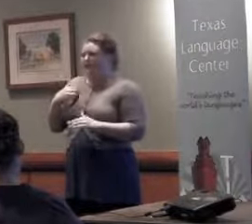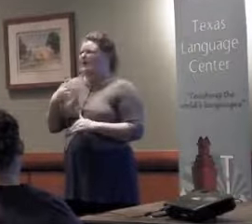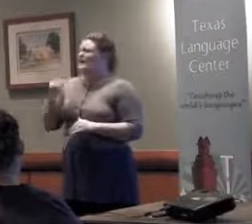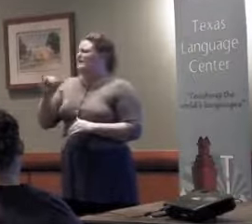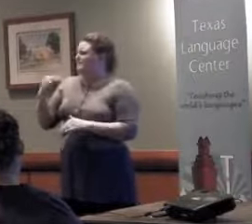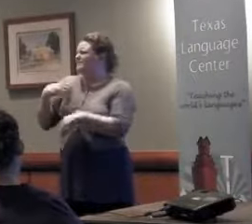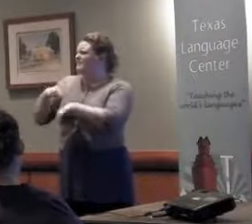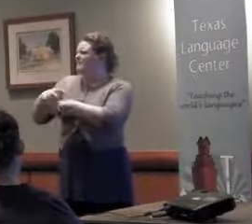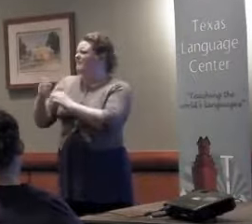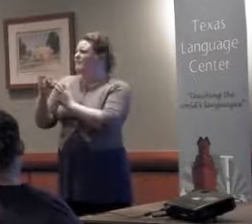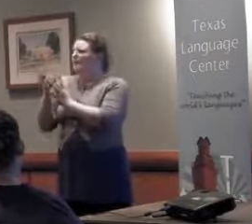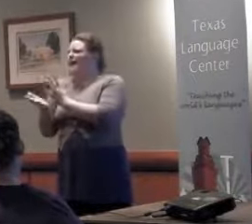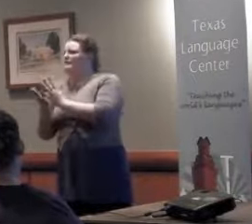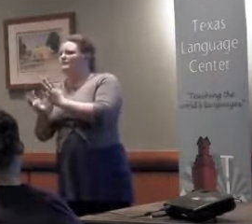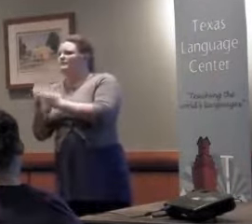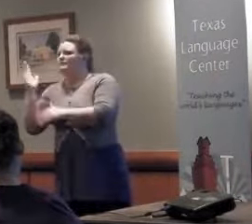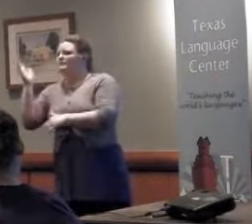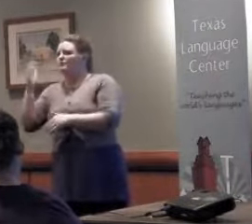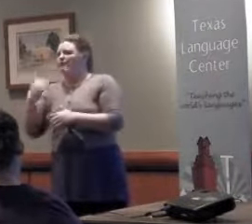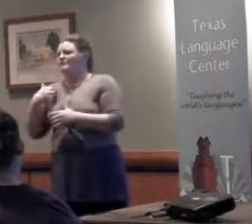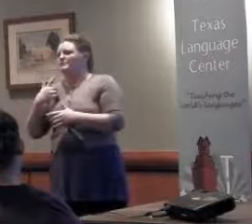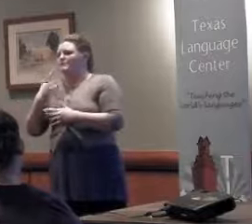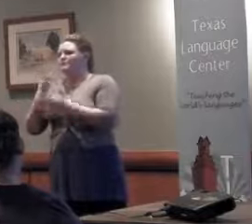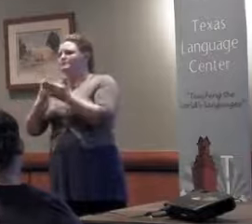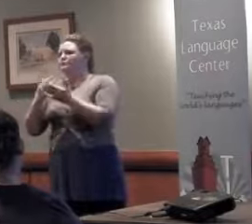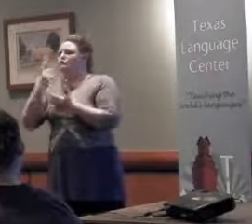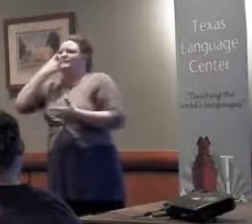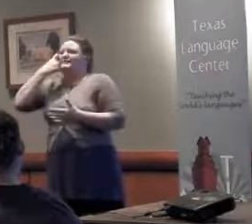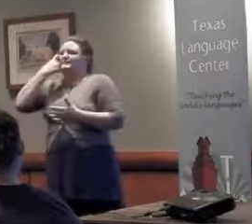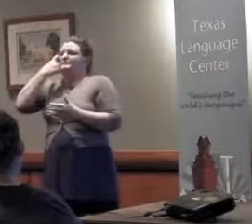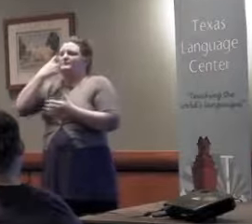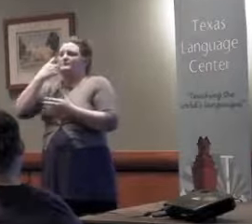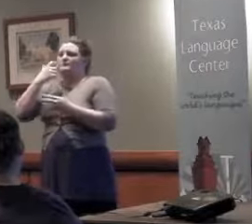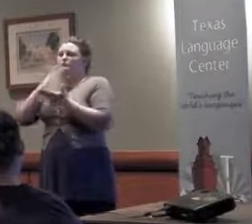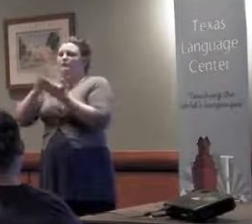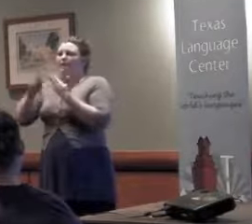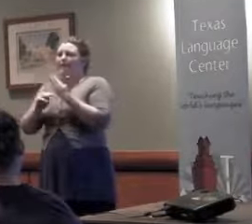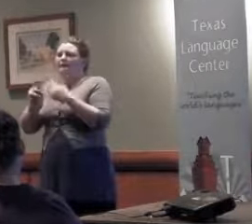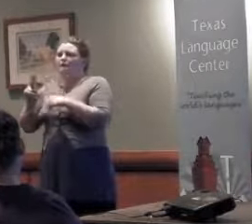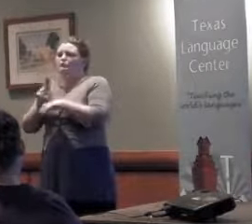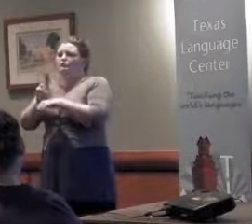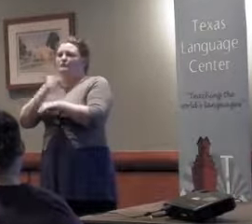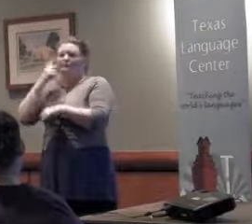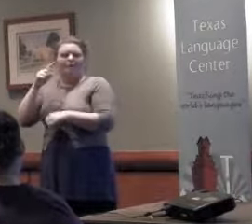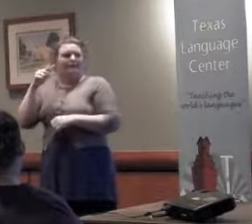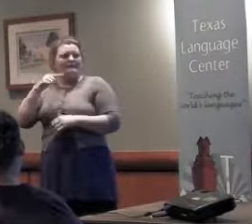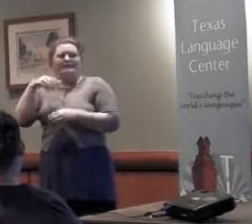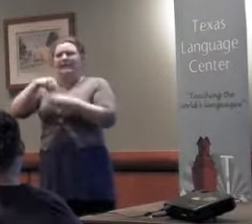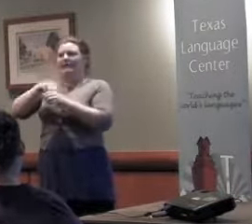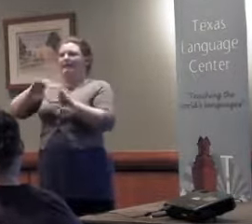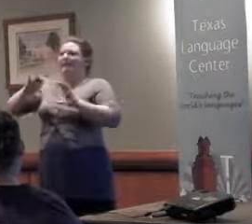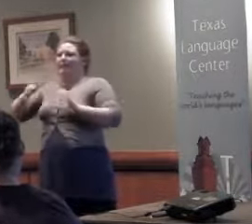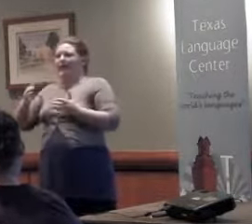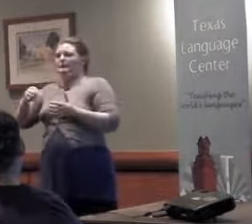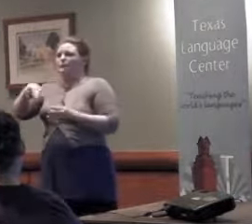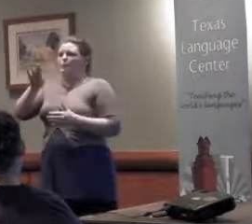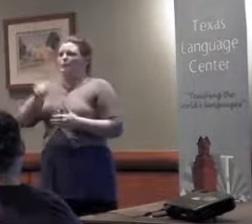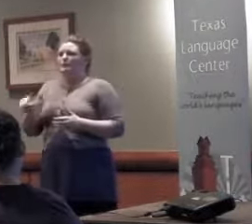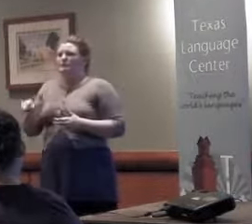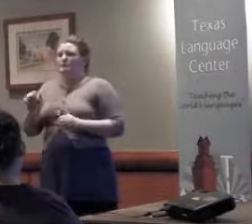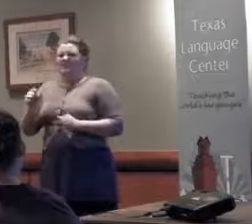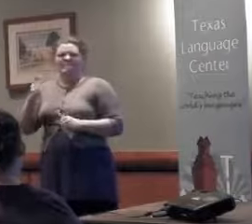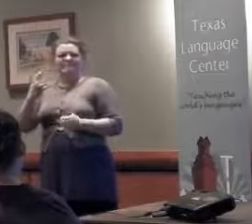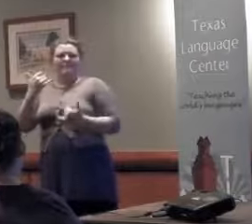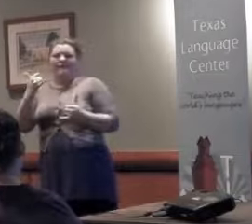examples of what a recent curriculum uses for these in-class quizzes. You kind